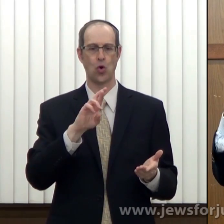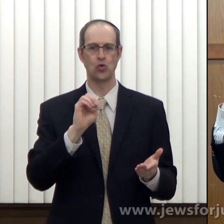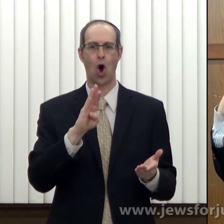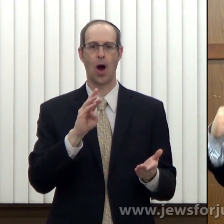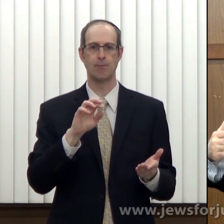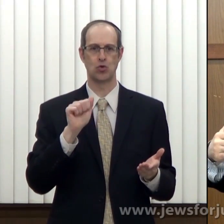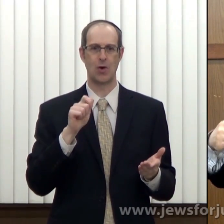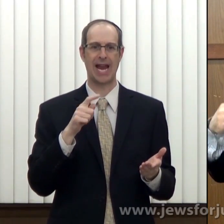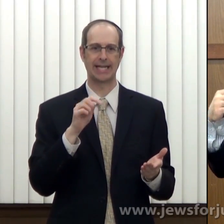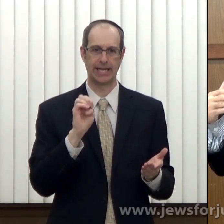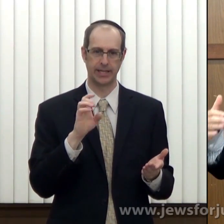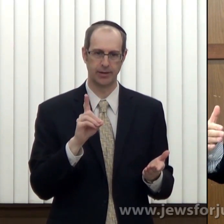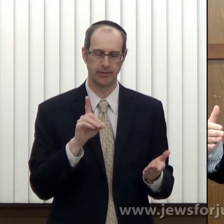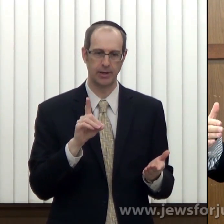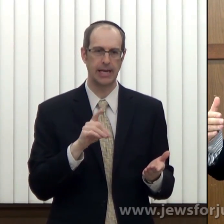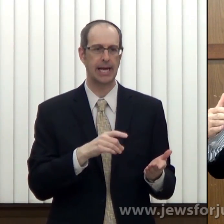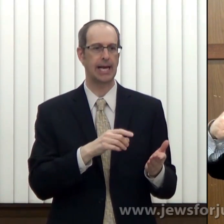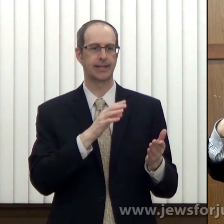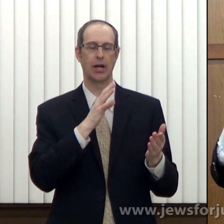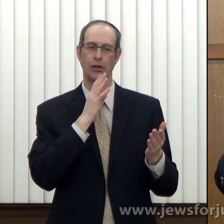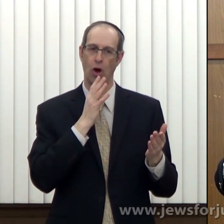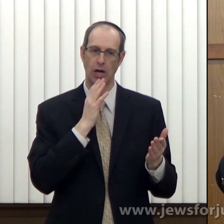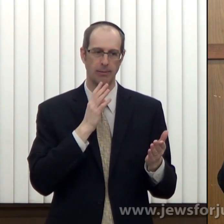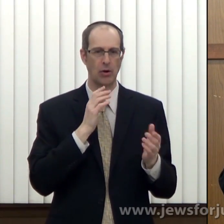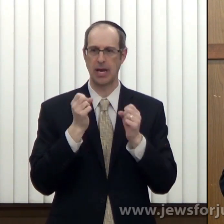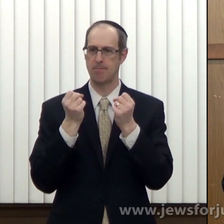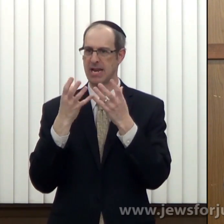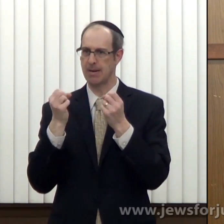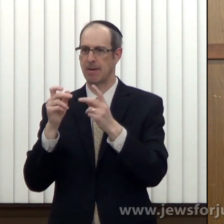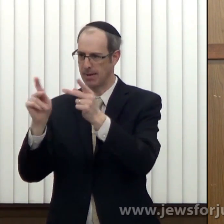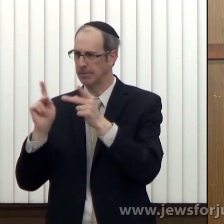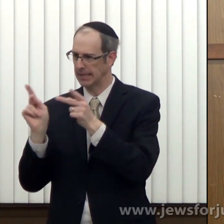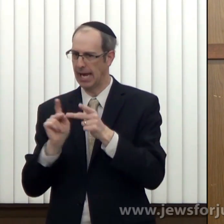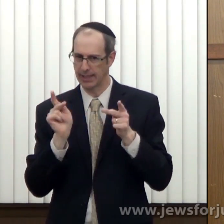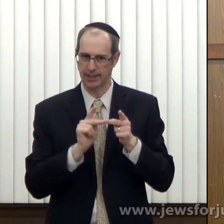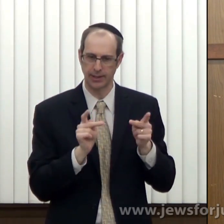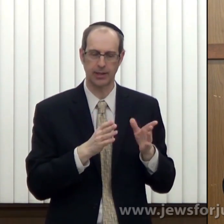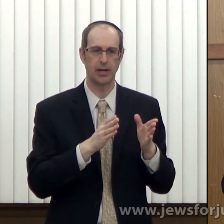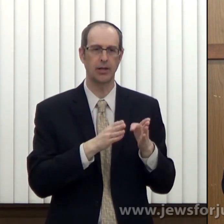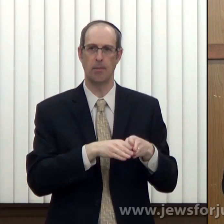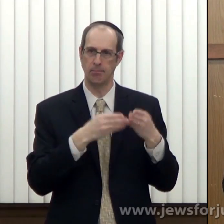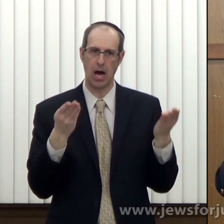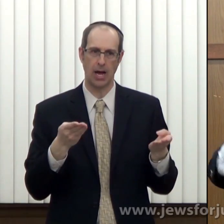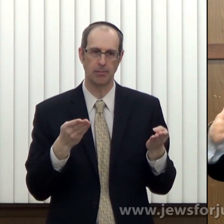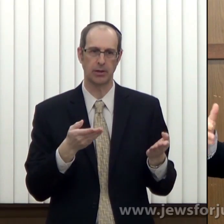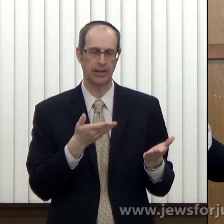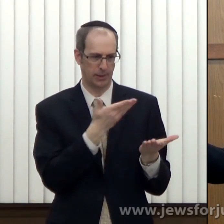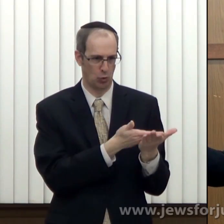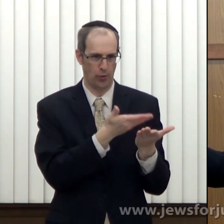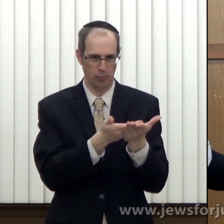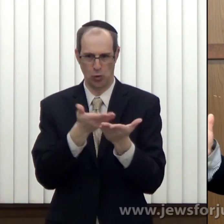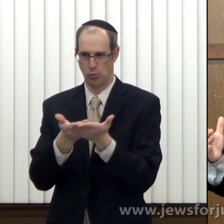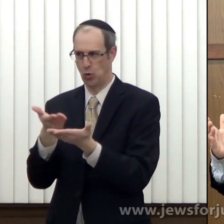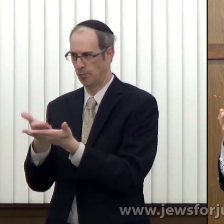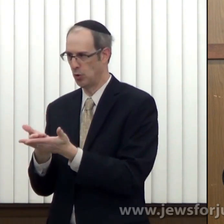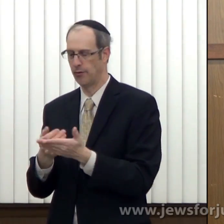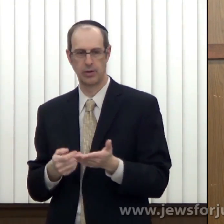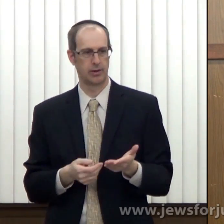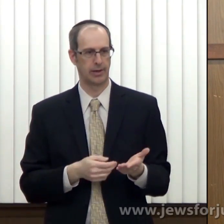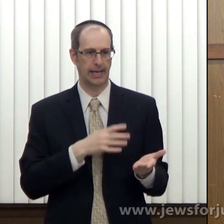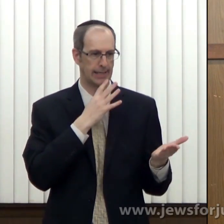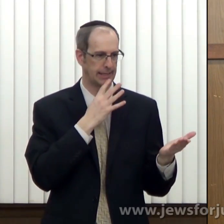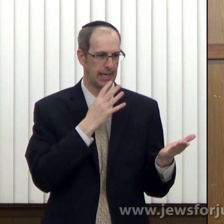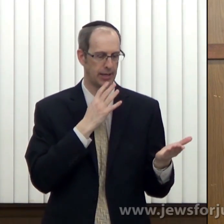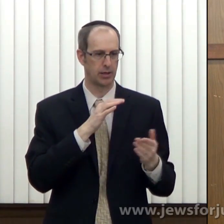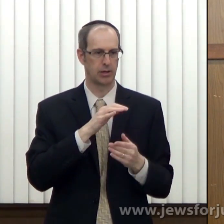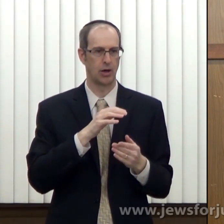it's consistently spoken about in many passages of the Bible, in many books of the Bible.